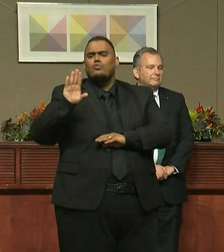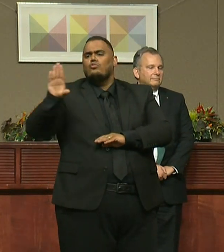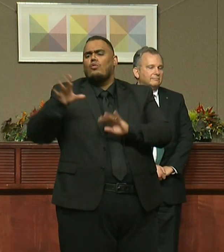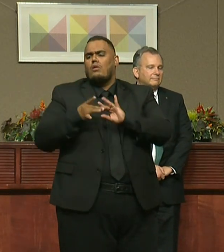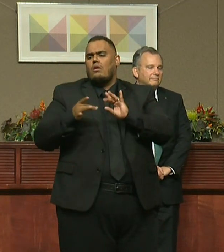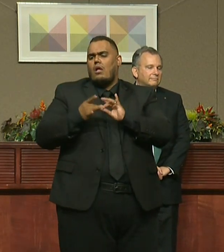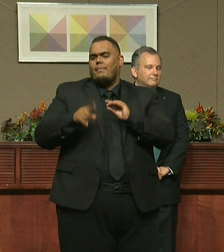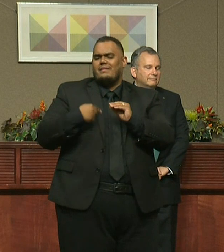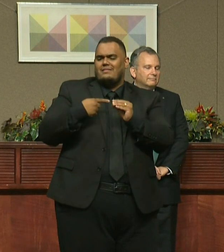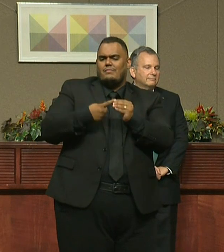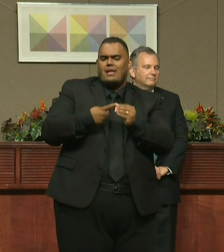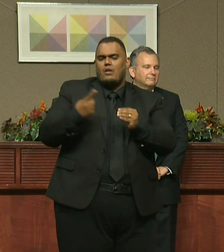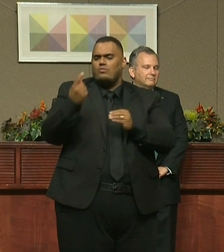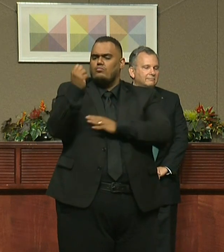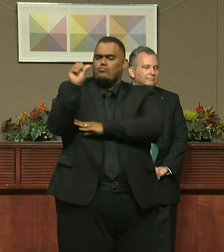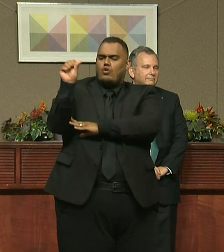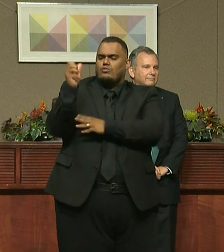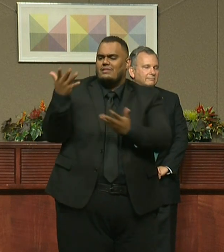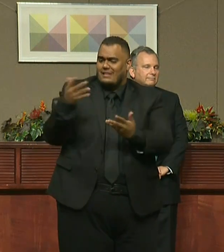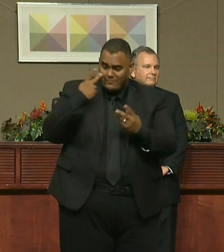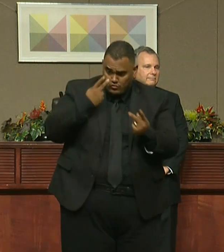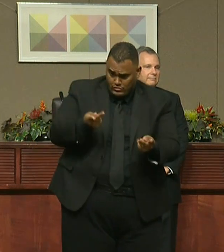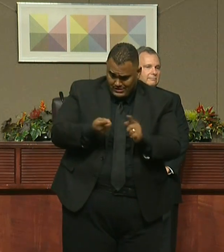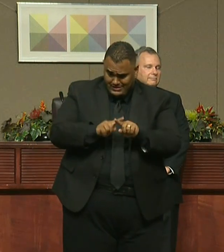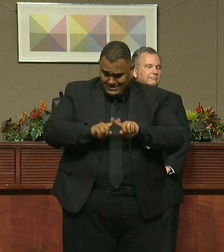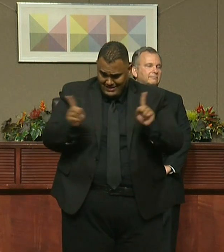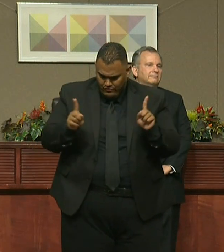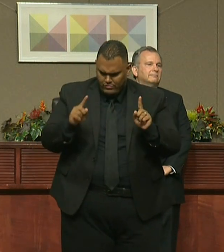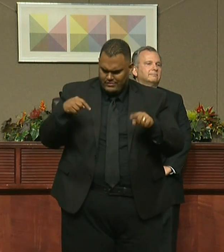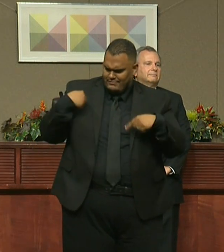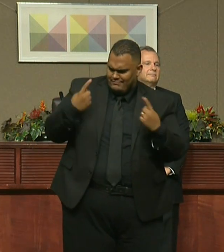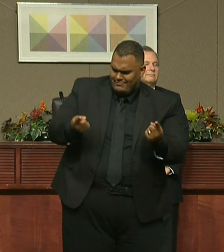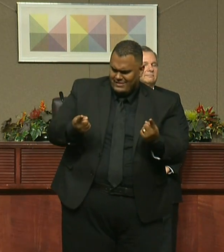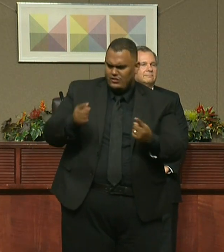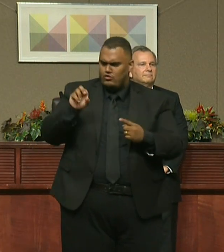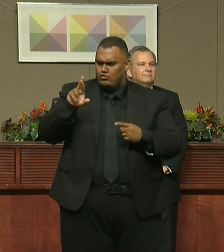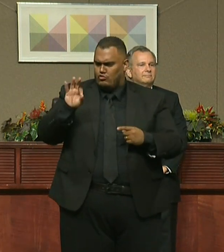to now, and have you seen a difference since the curfew was reissued?